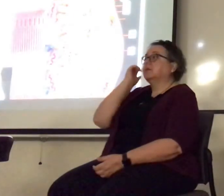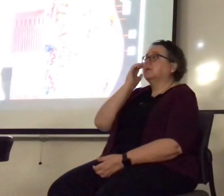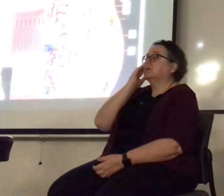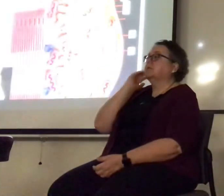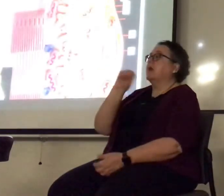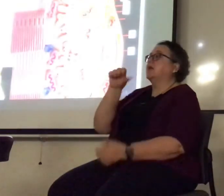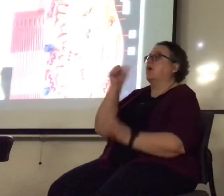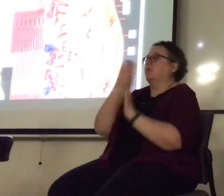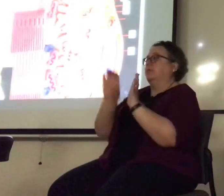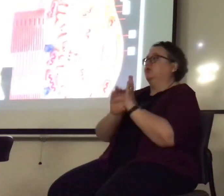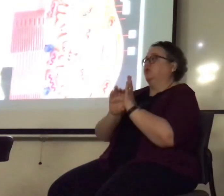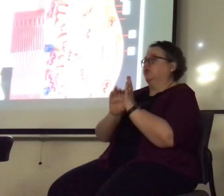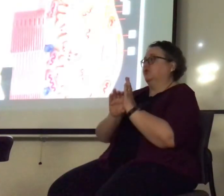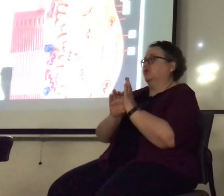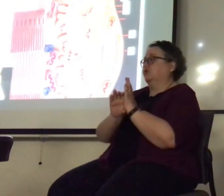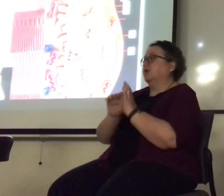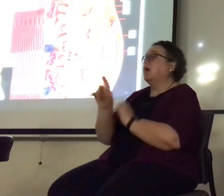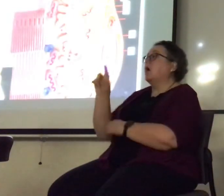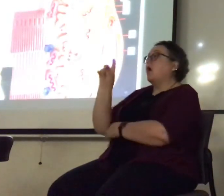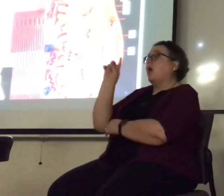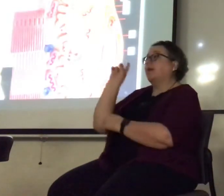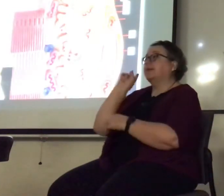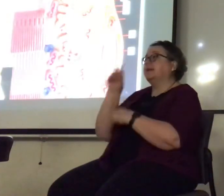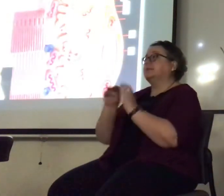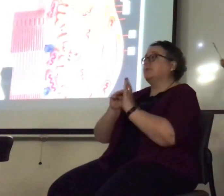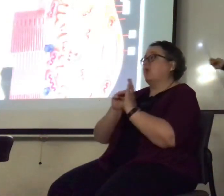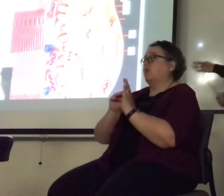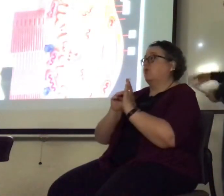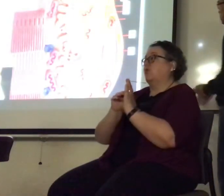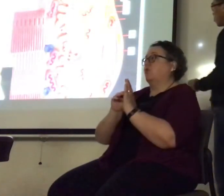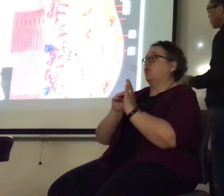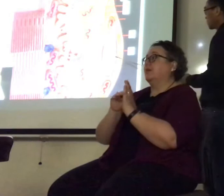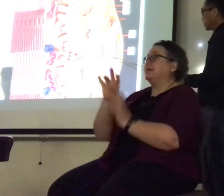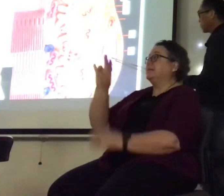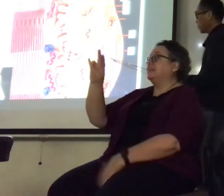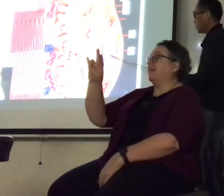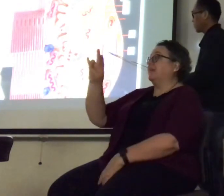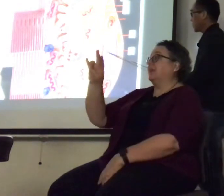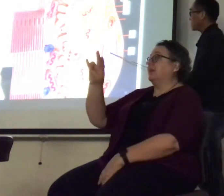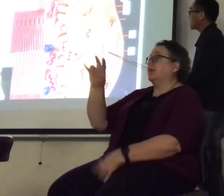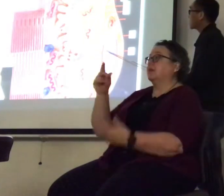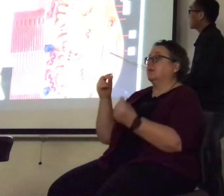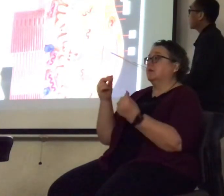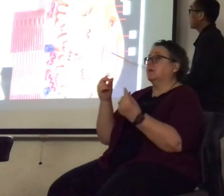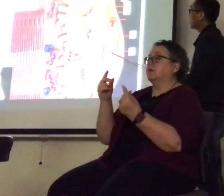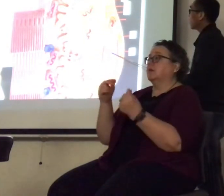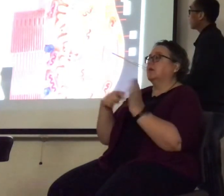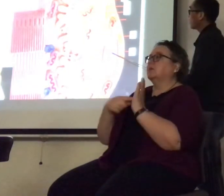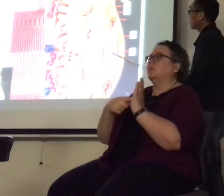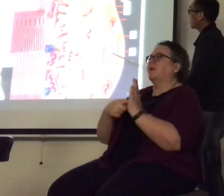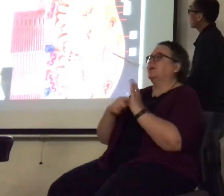Another picture. On this model, 7 is pointing to the nucleus.